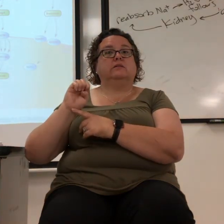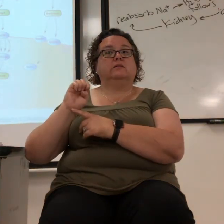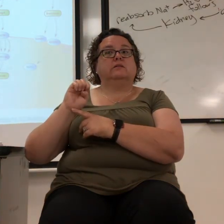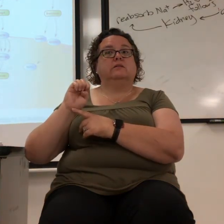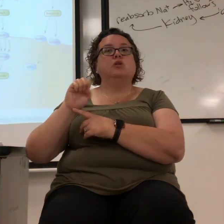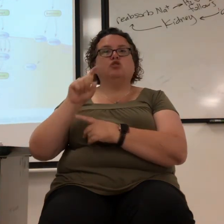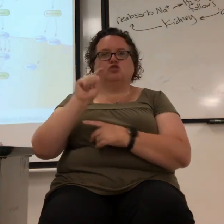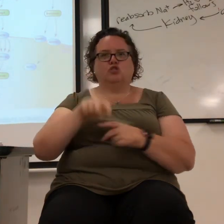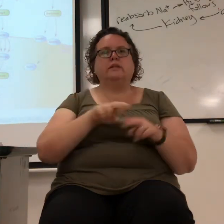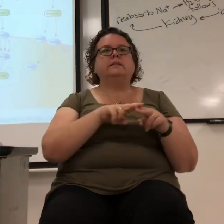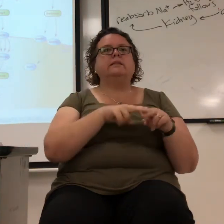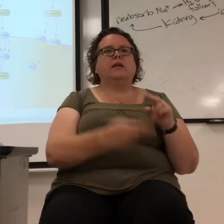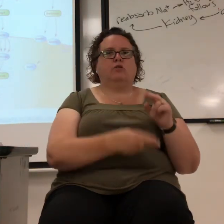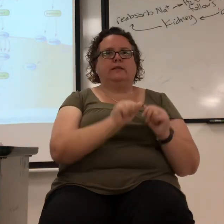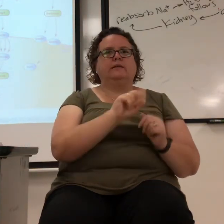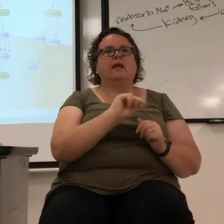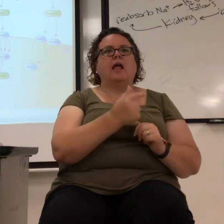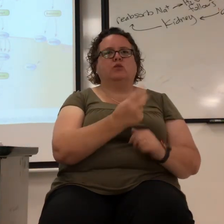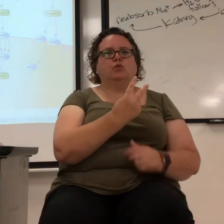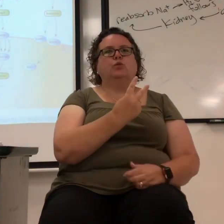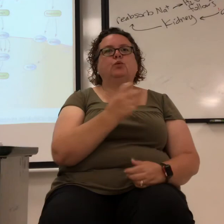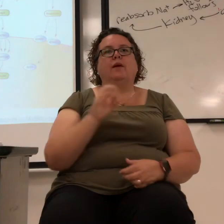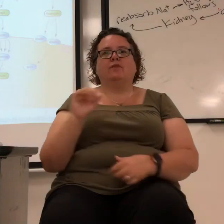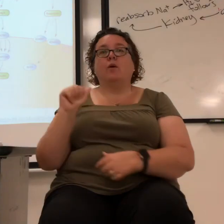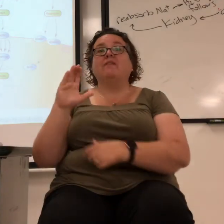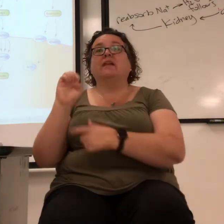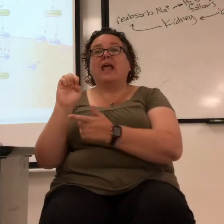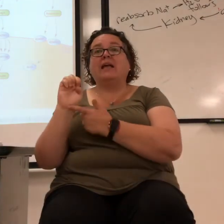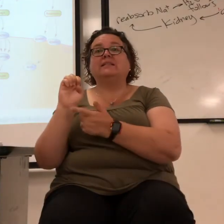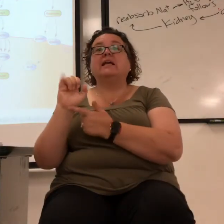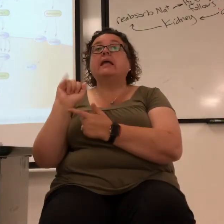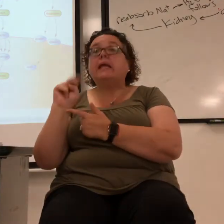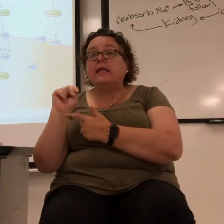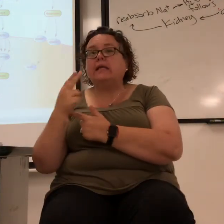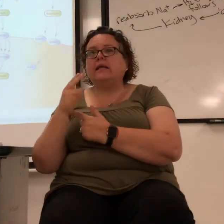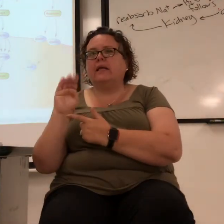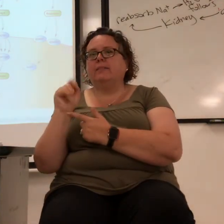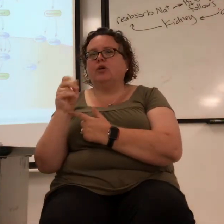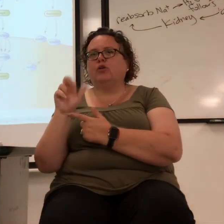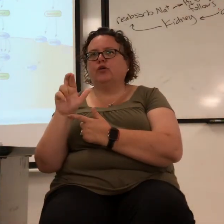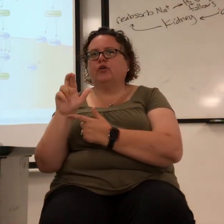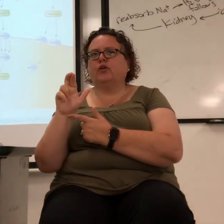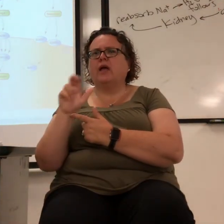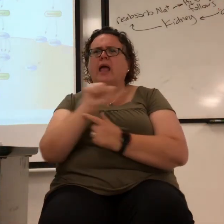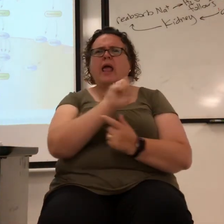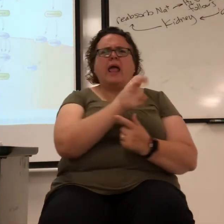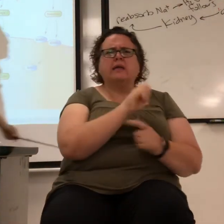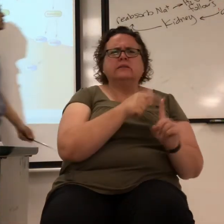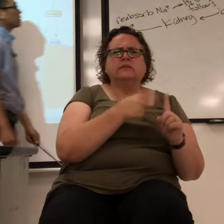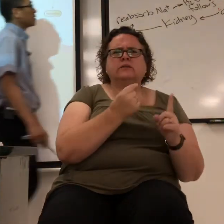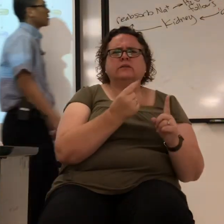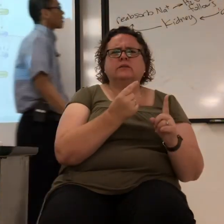You should decrease Ang II if you have an ACE inhibitor. Because what does ACE do?